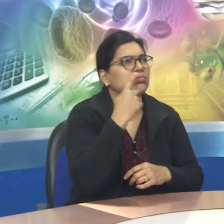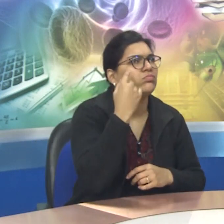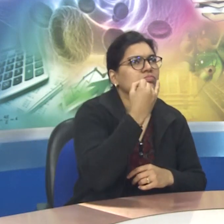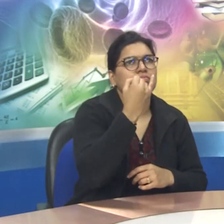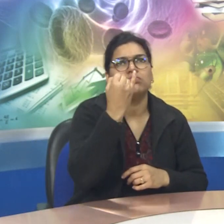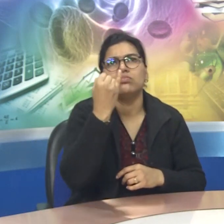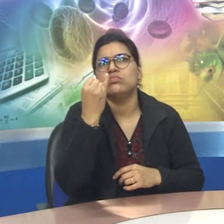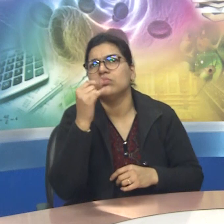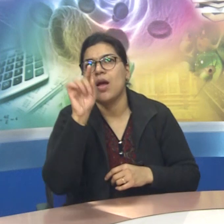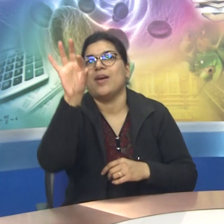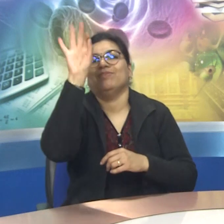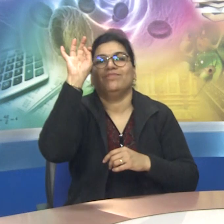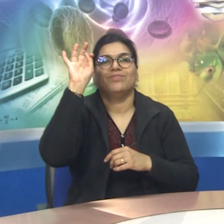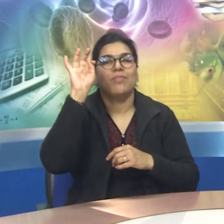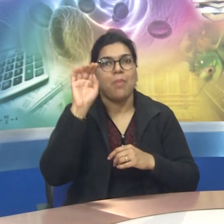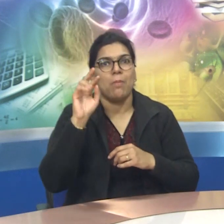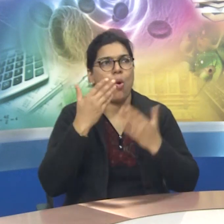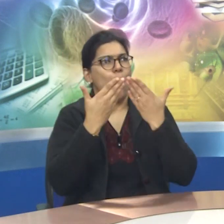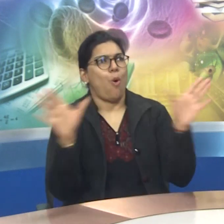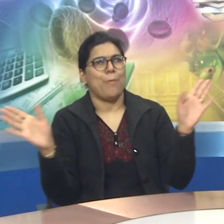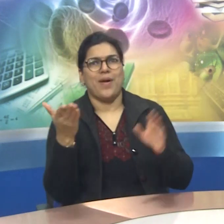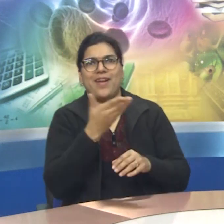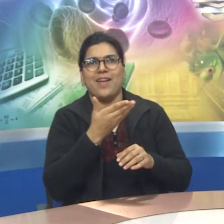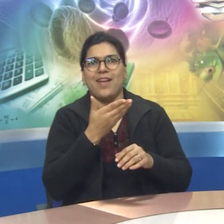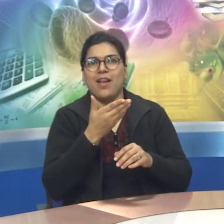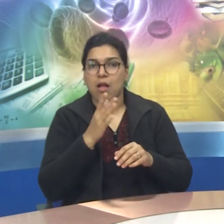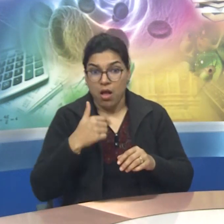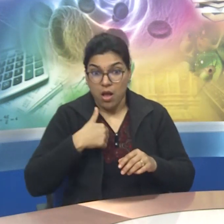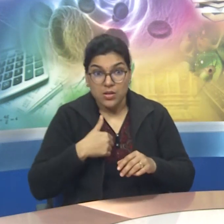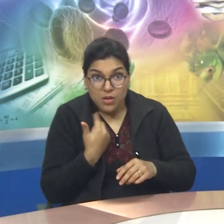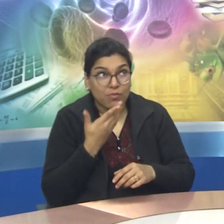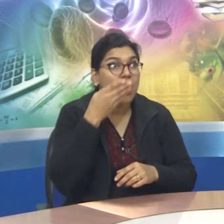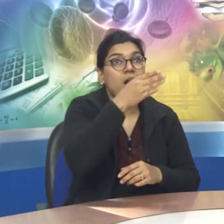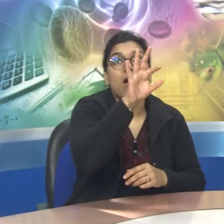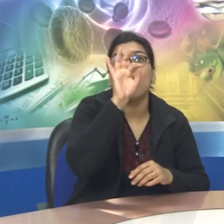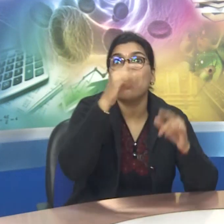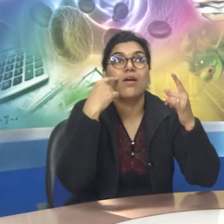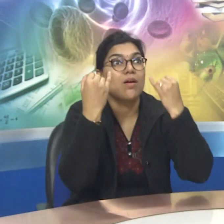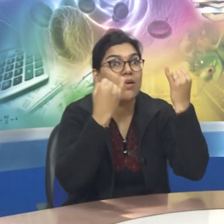supports open access system for saving the time of the reader.